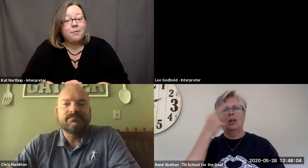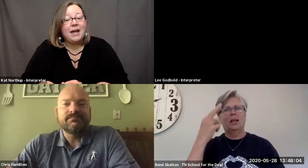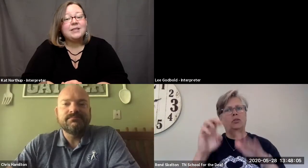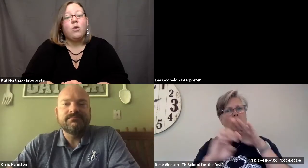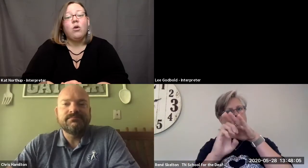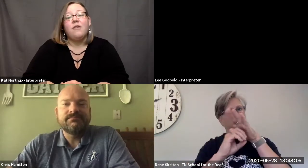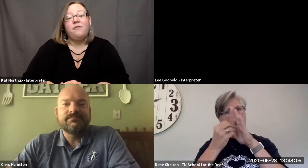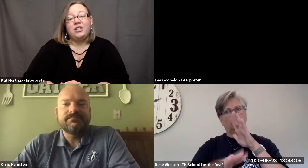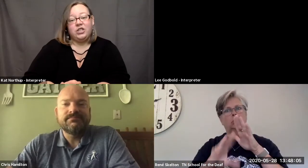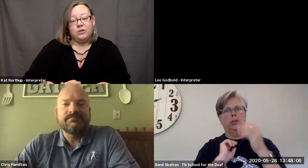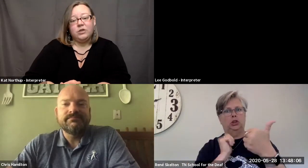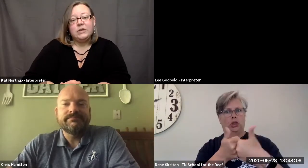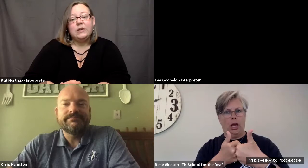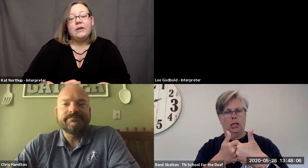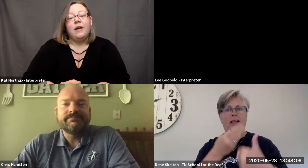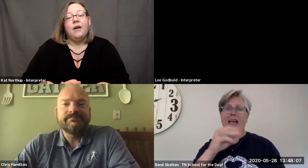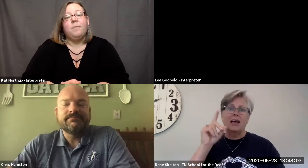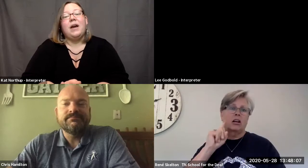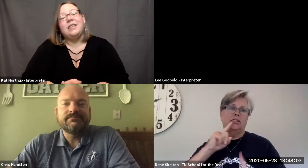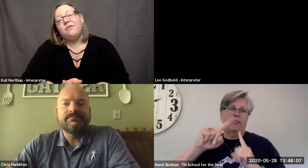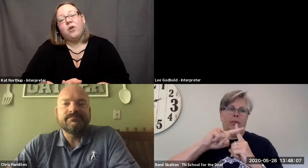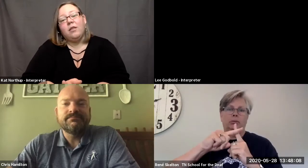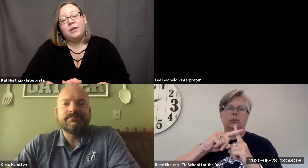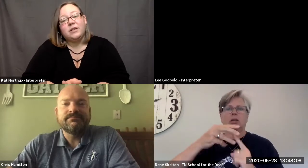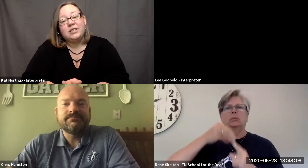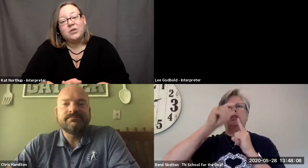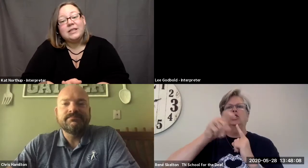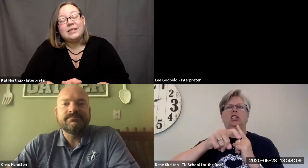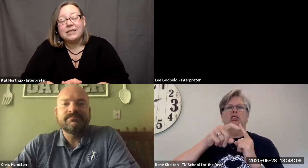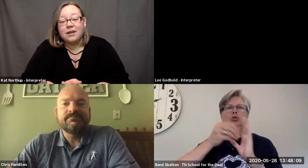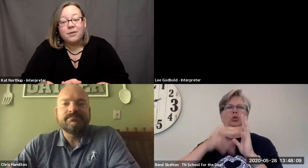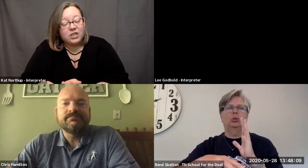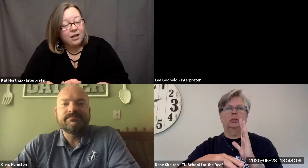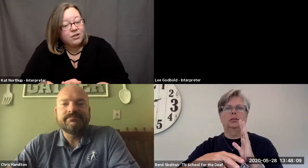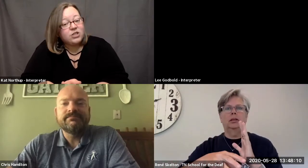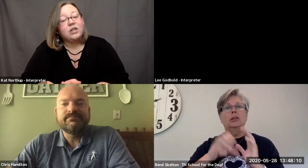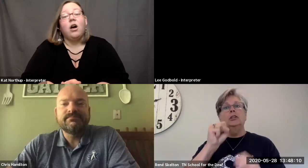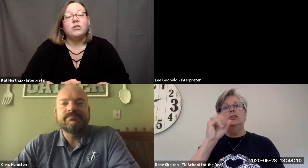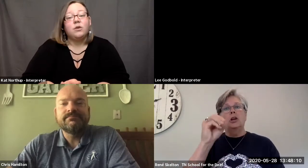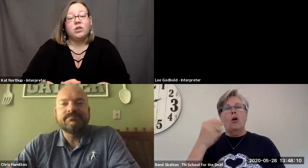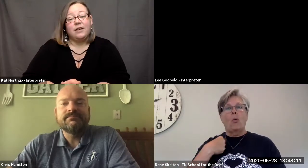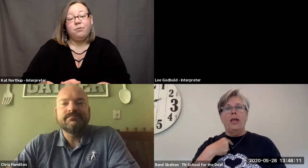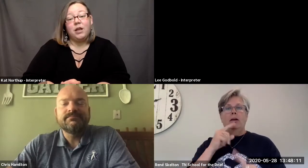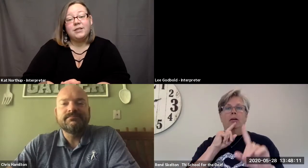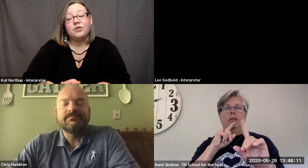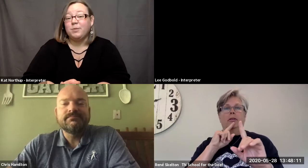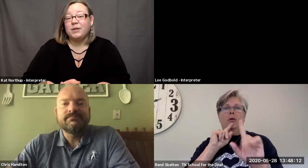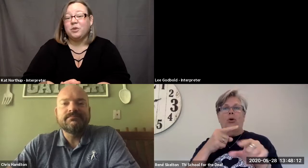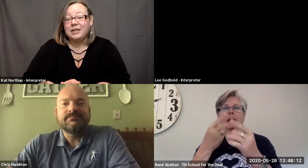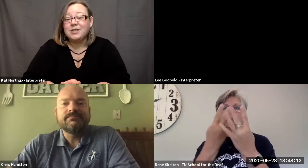mask or a face shield. I think for elementary students, it's going to be a challenge, and also our Deaf Plus or special needs